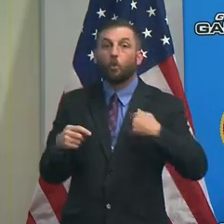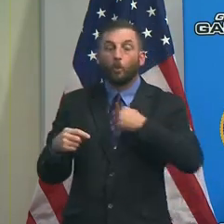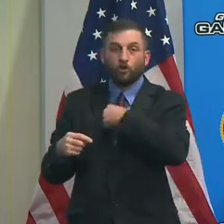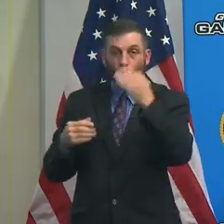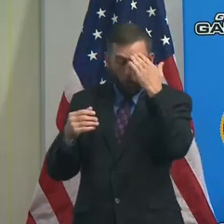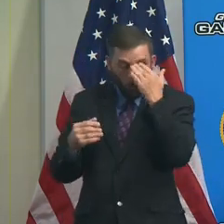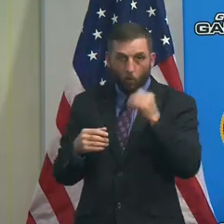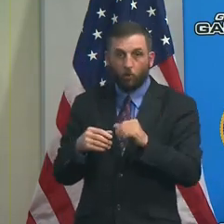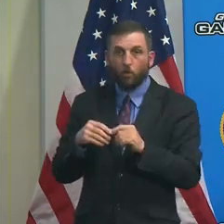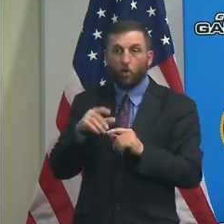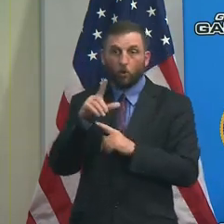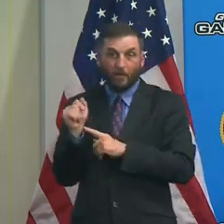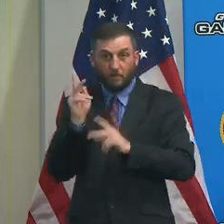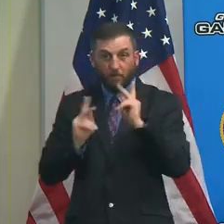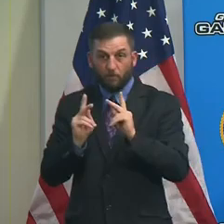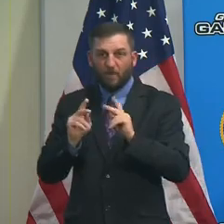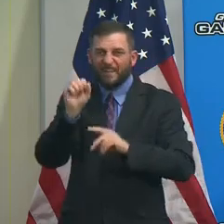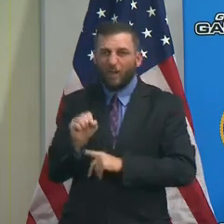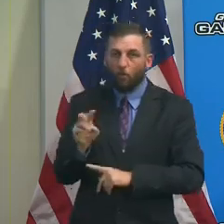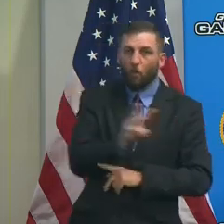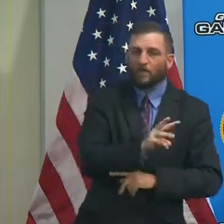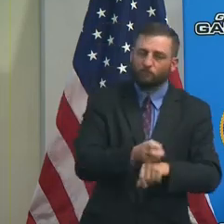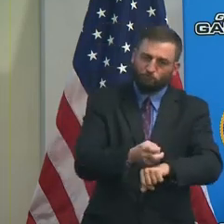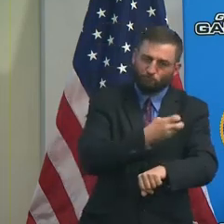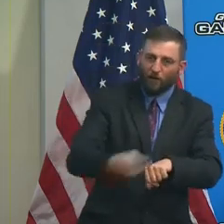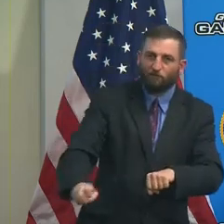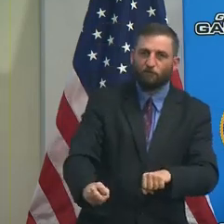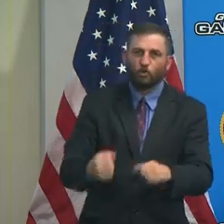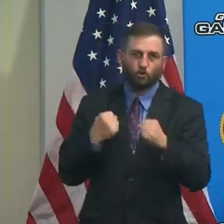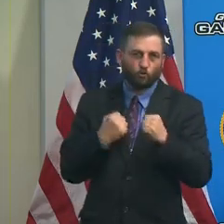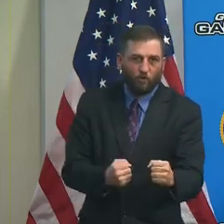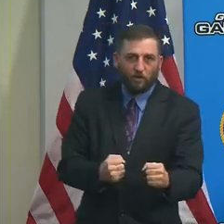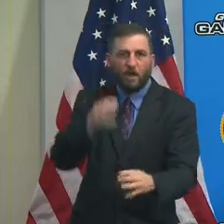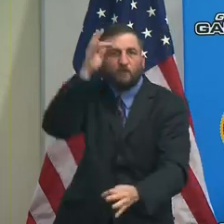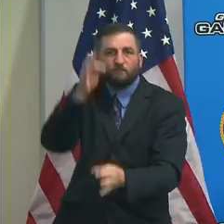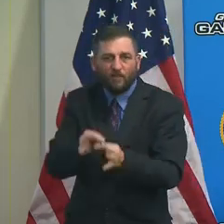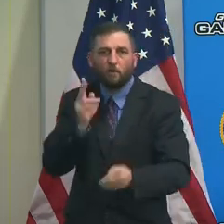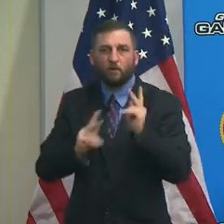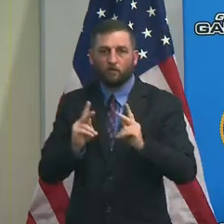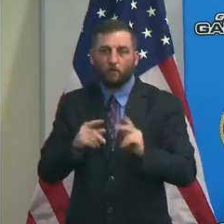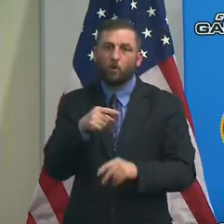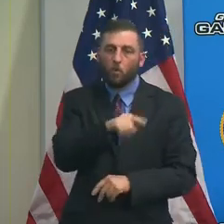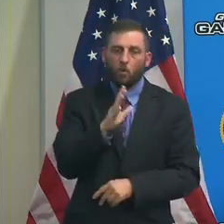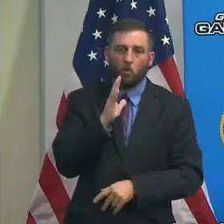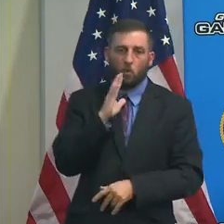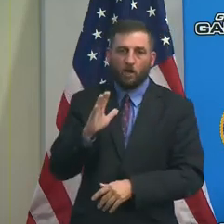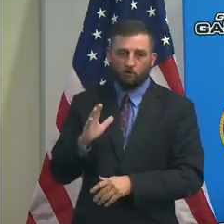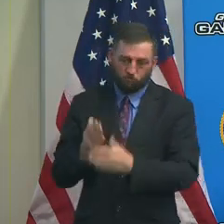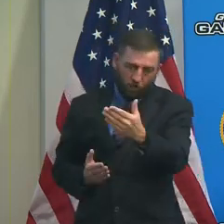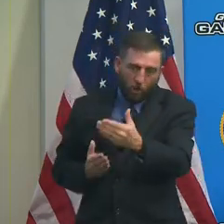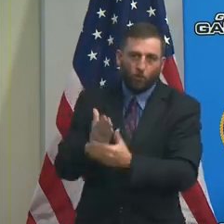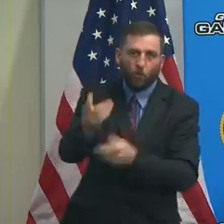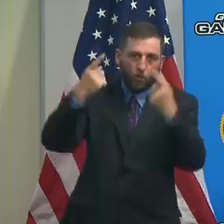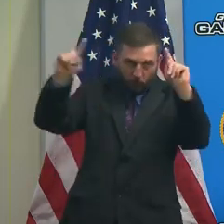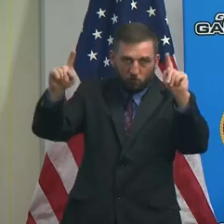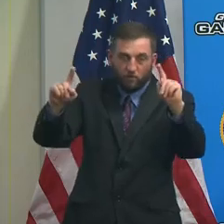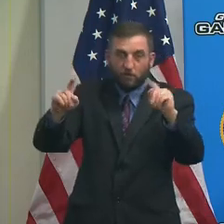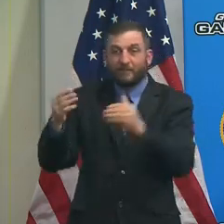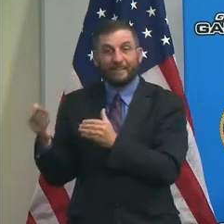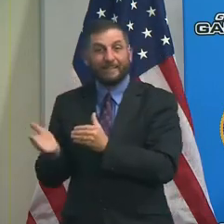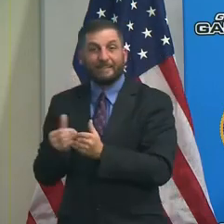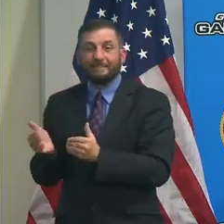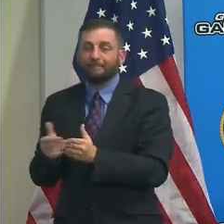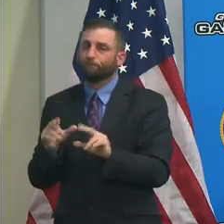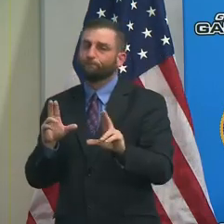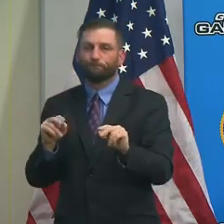in Southwest Louisiana are very tough and resilient and faithful. And we're going to get through this. And it's not going to be easy.